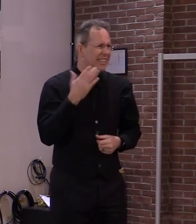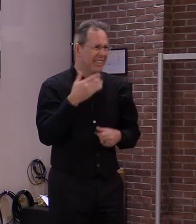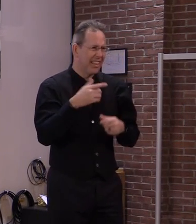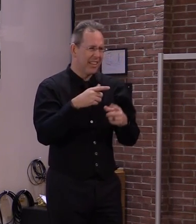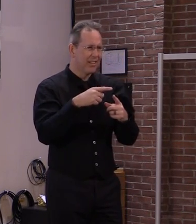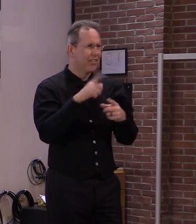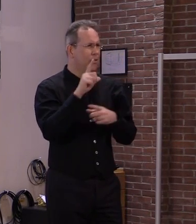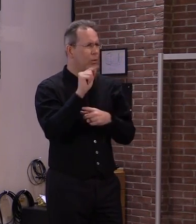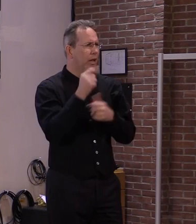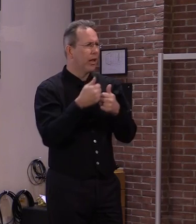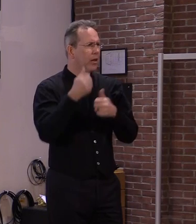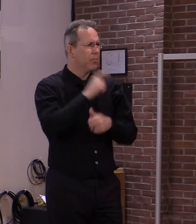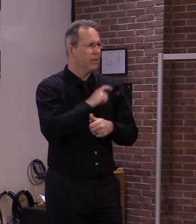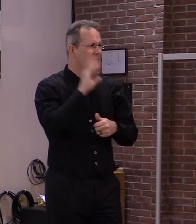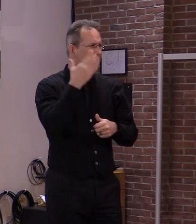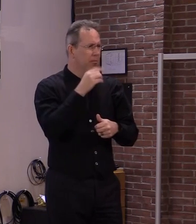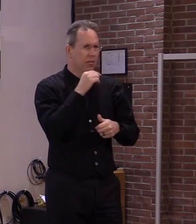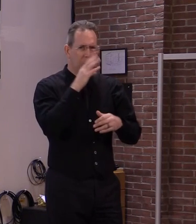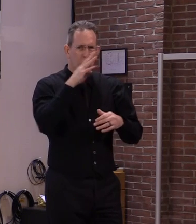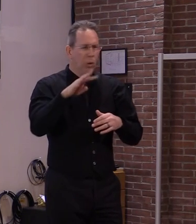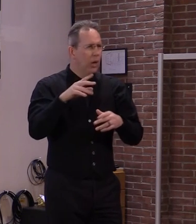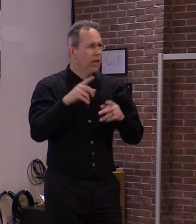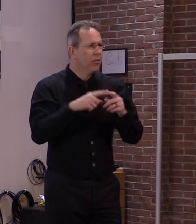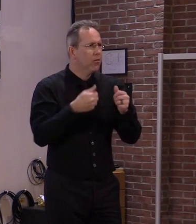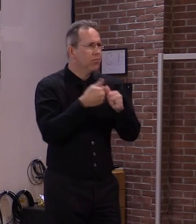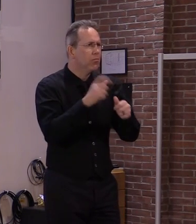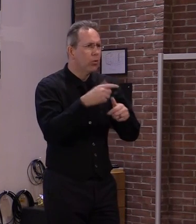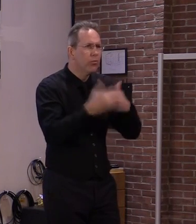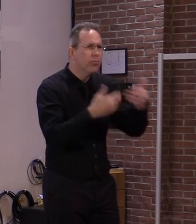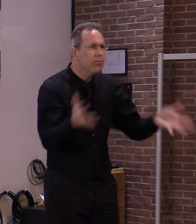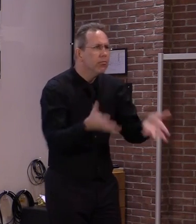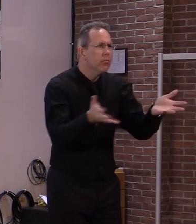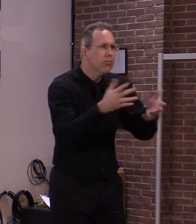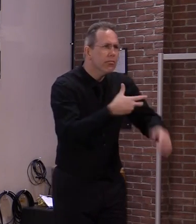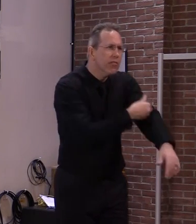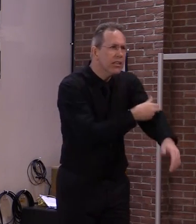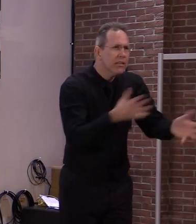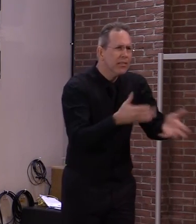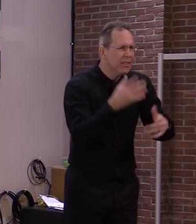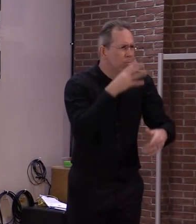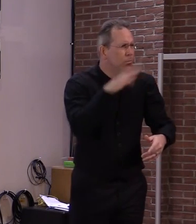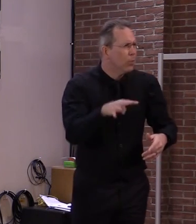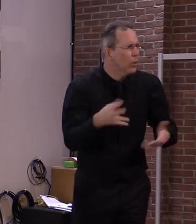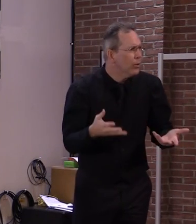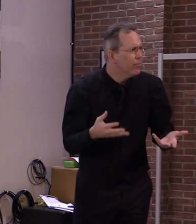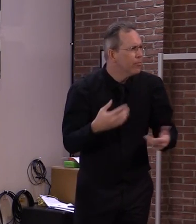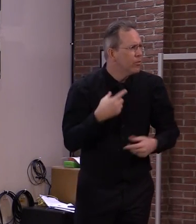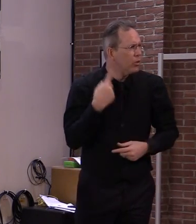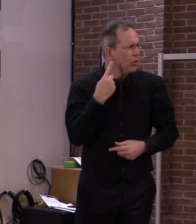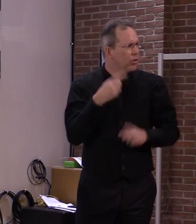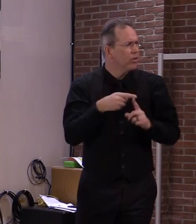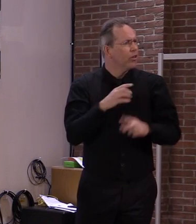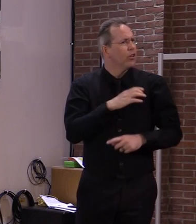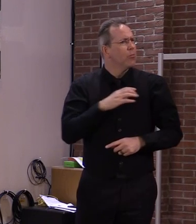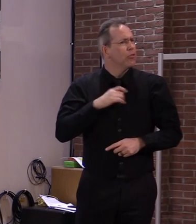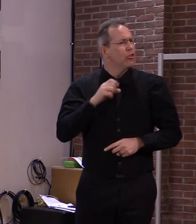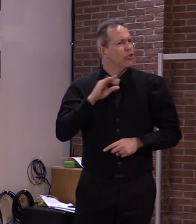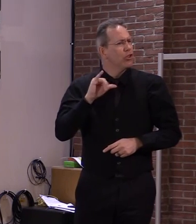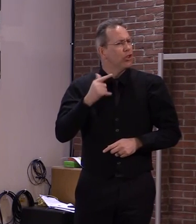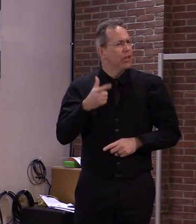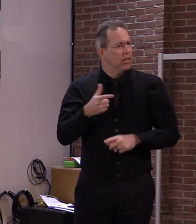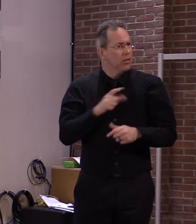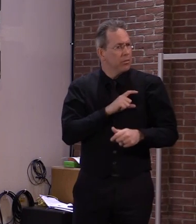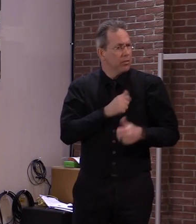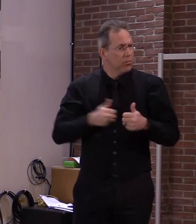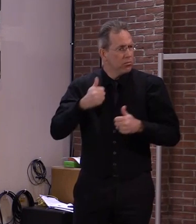of being disciplined by the department. Wondering if you or Commissioner Sherling know if there's any directive allowing or